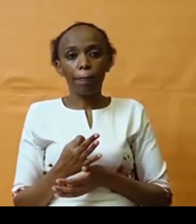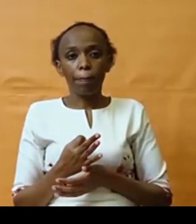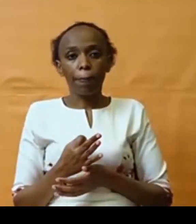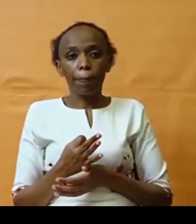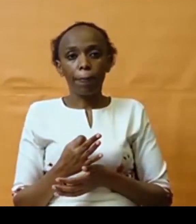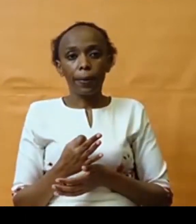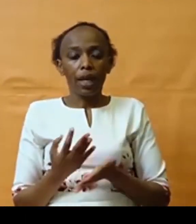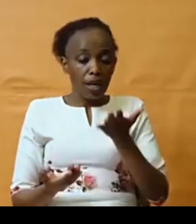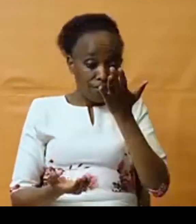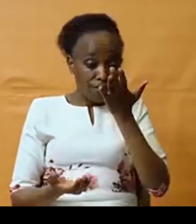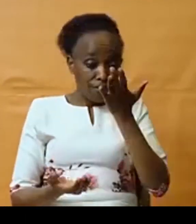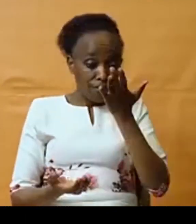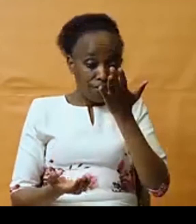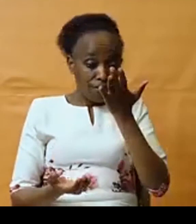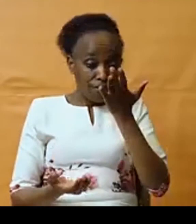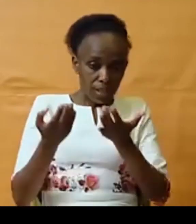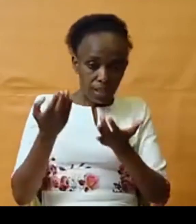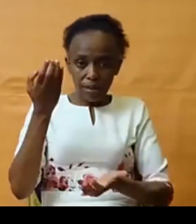evaluating